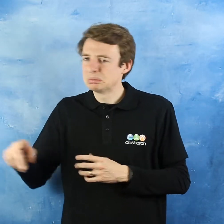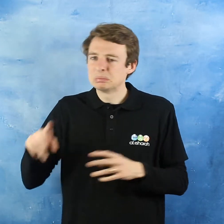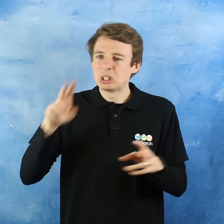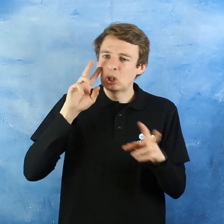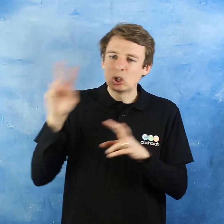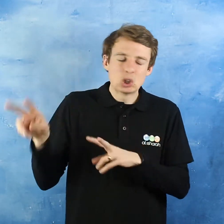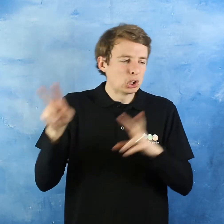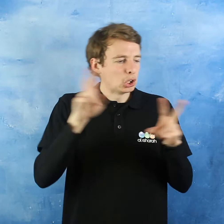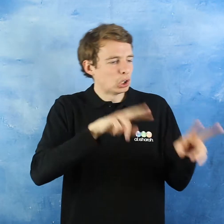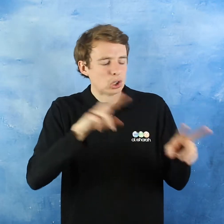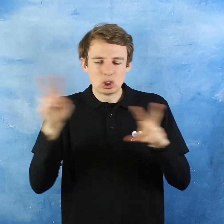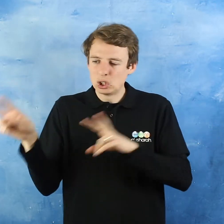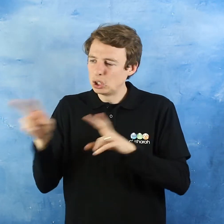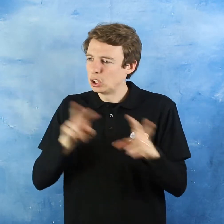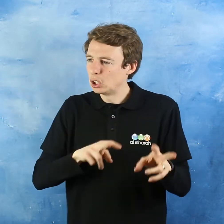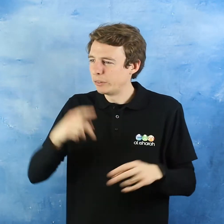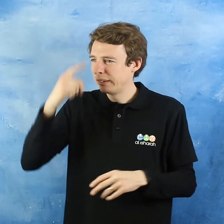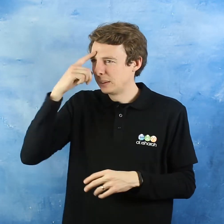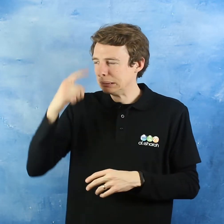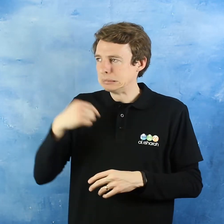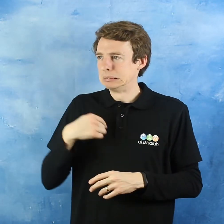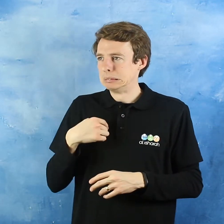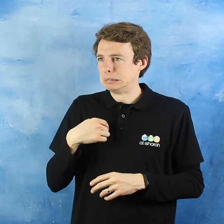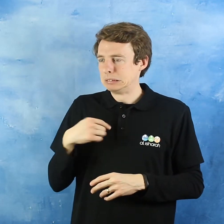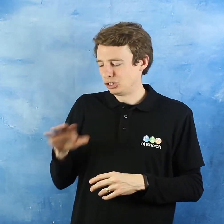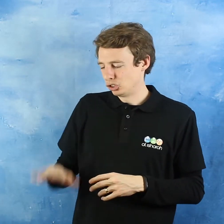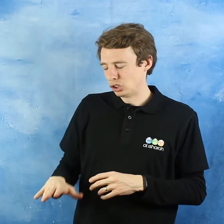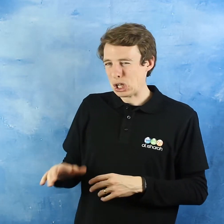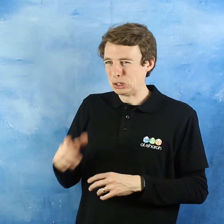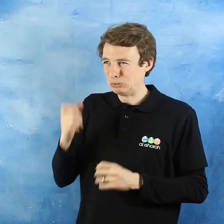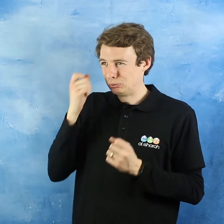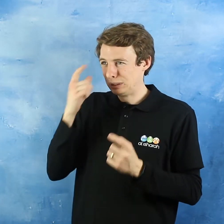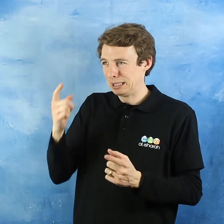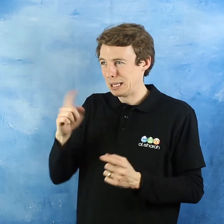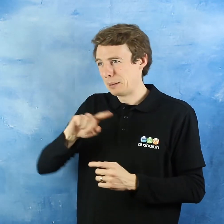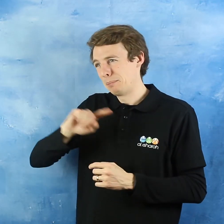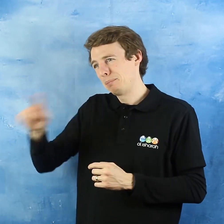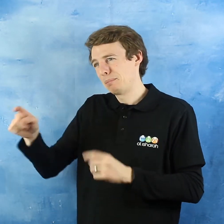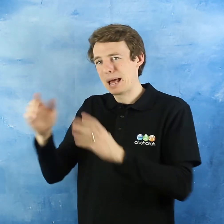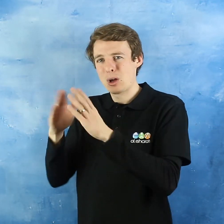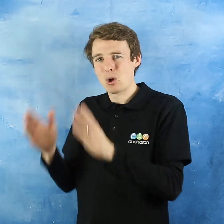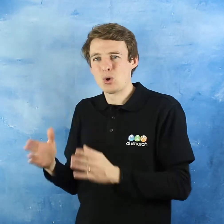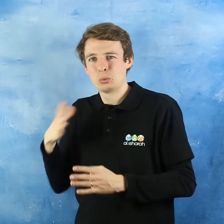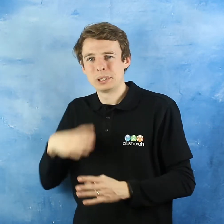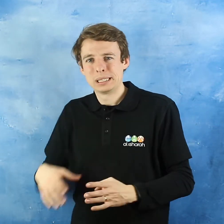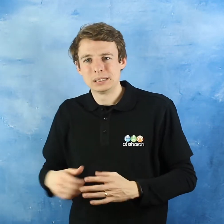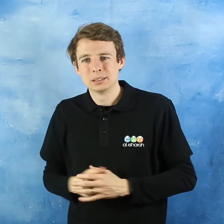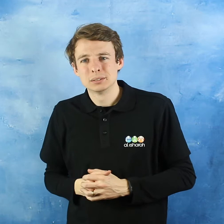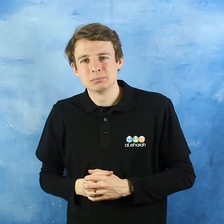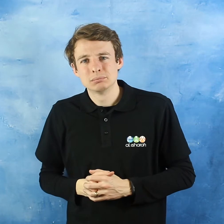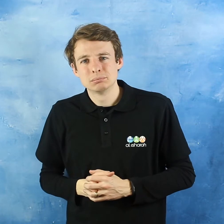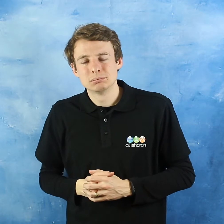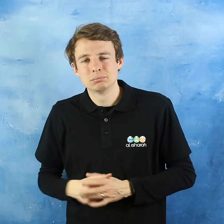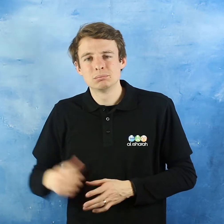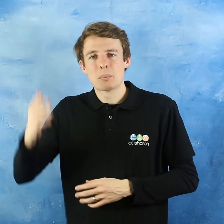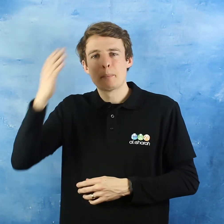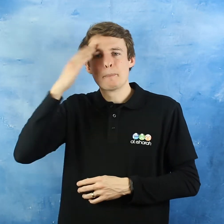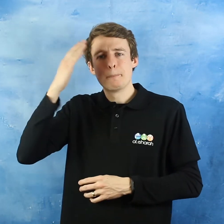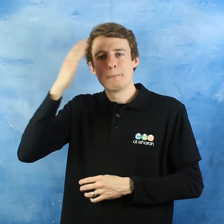He gone to the home again, knocking the door of the mom. She is not opening. Get lost. But the son is not leaving. He